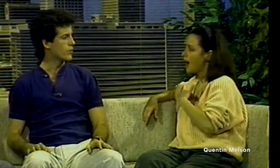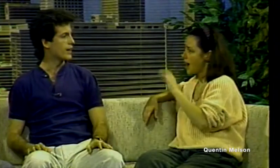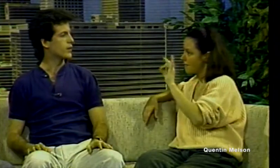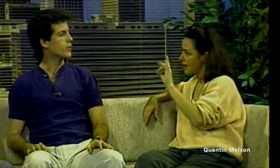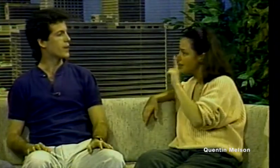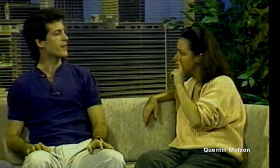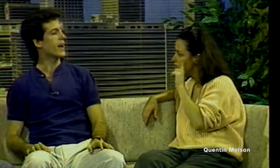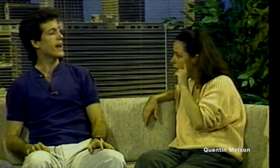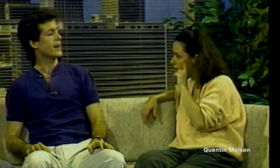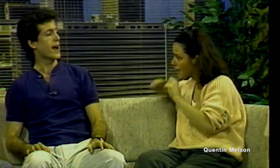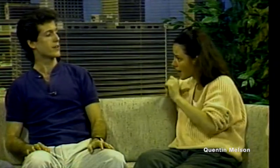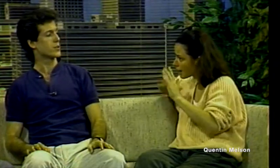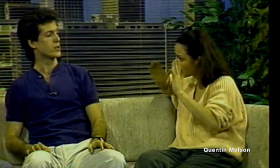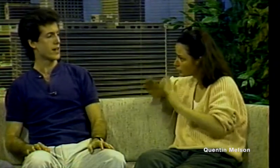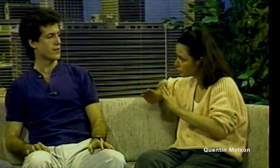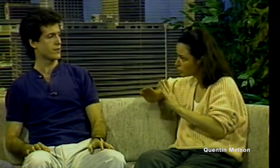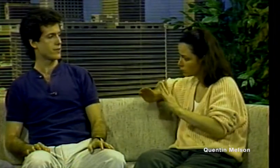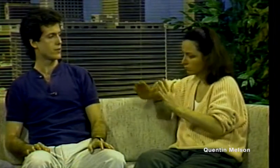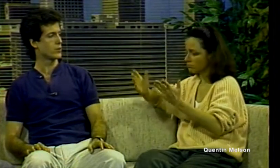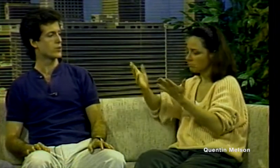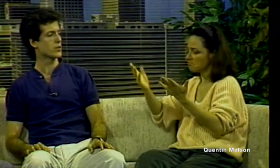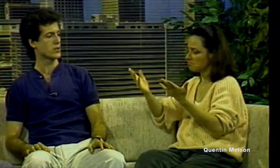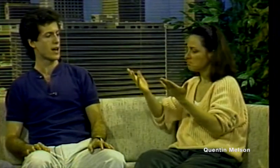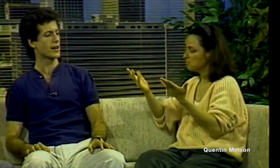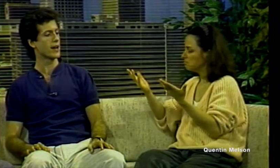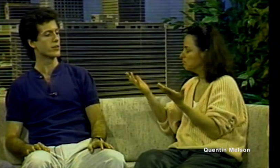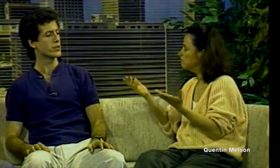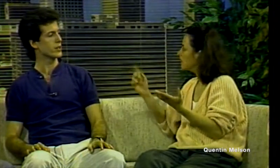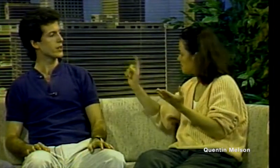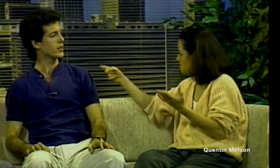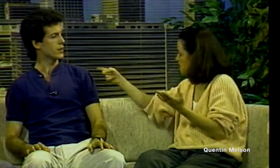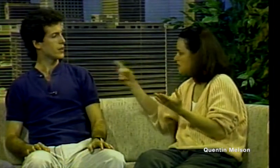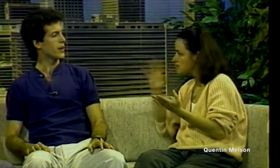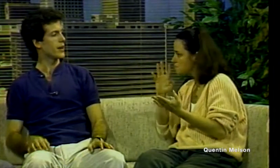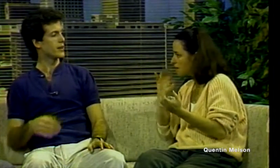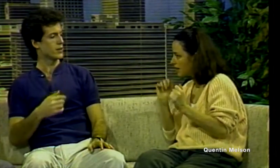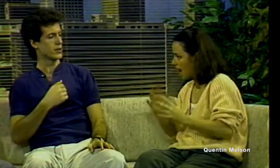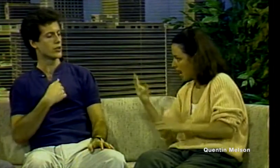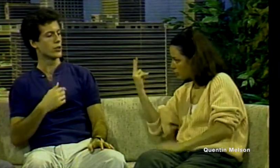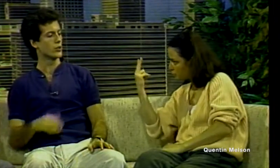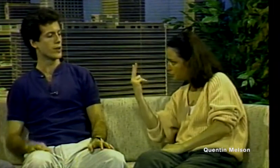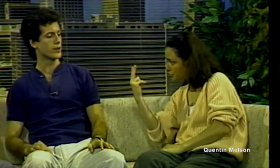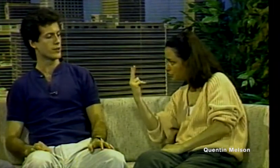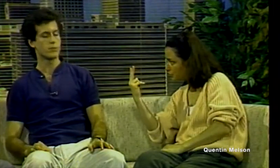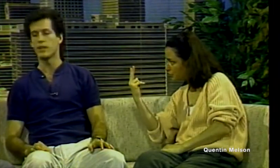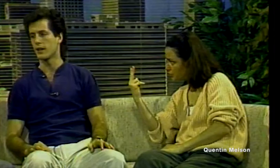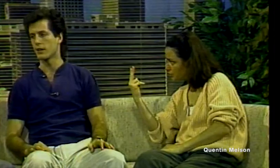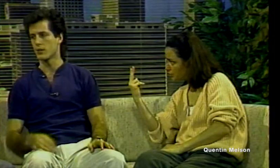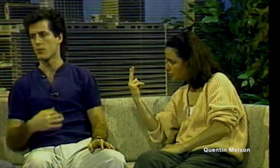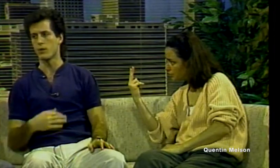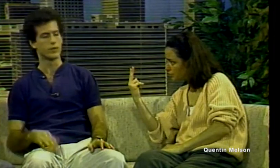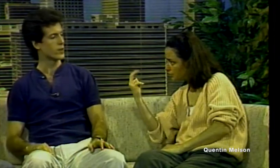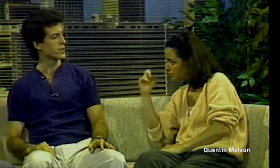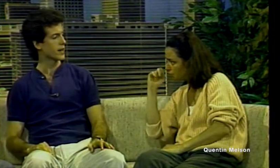Right. We have 8 actors who are deaf who use sign language. Mm-hmm. And there are 2 that are speaking actors. I'm one of the voicing